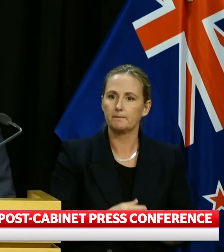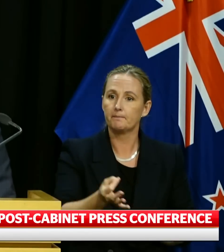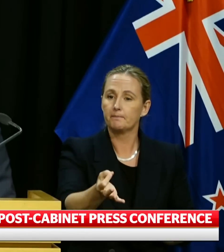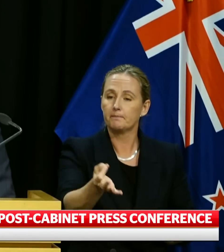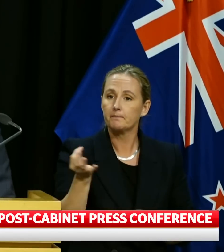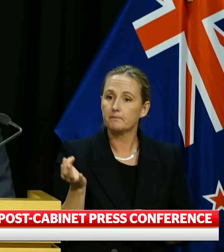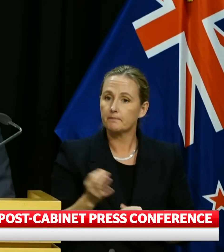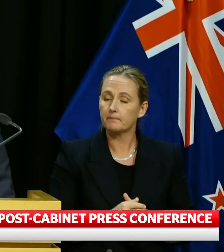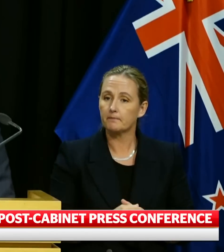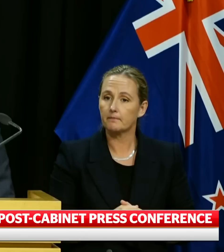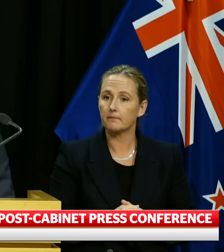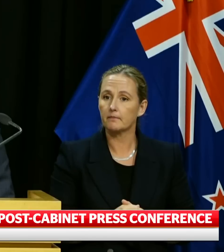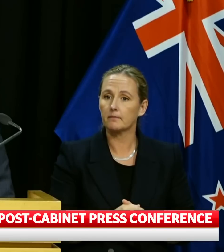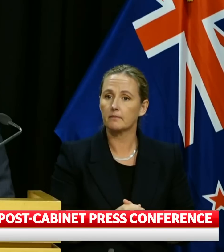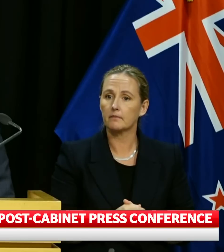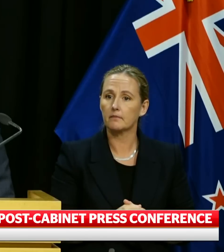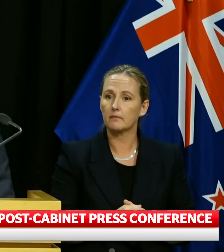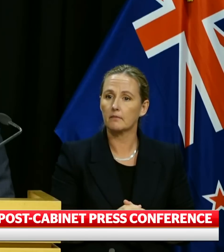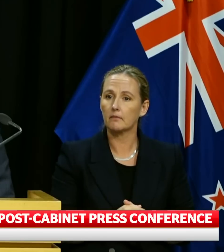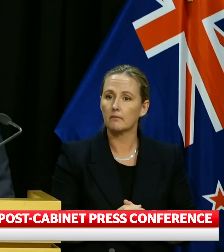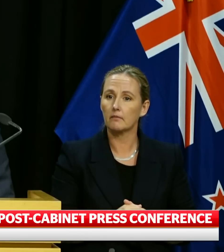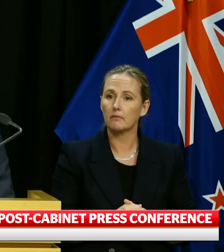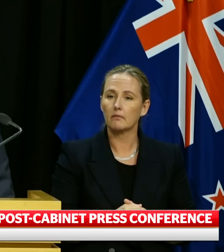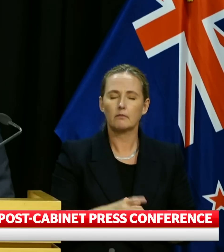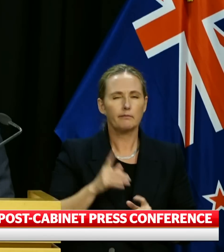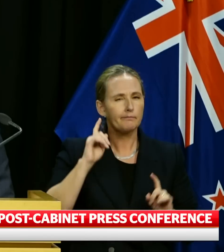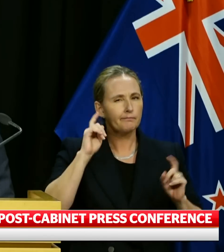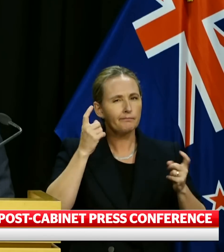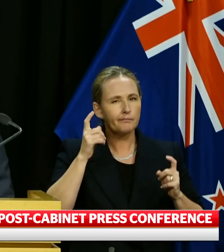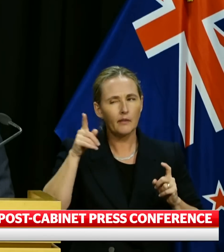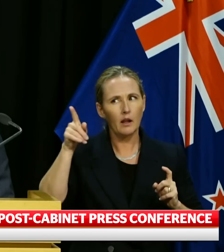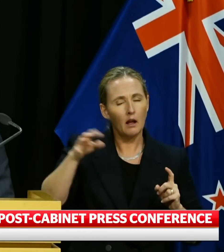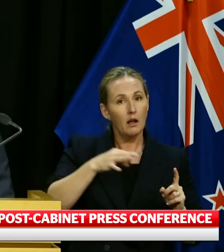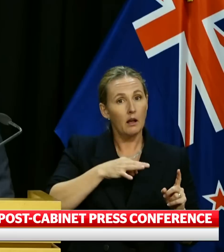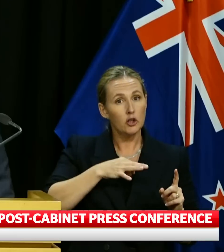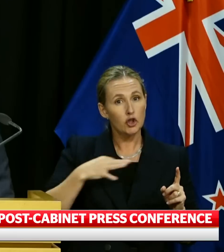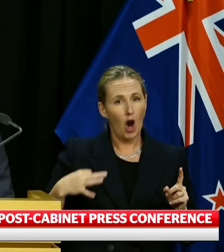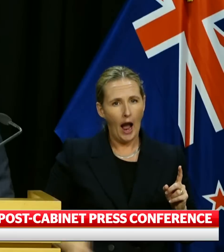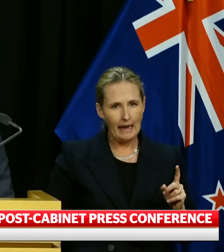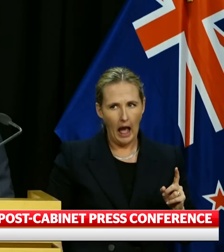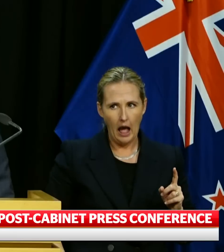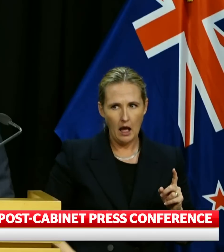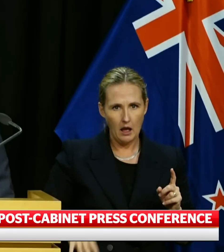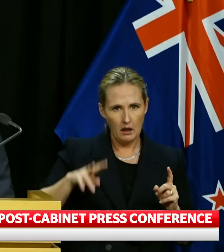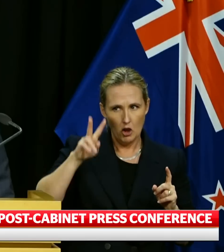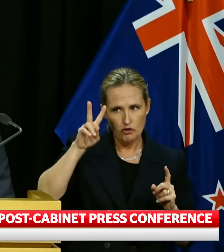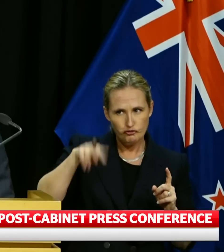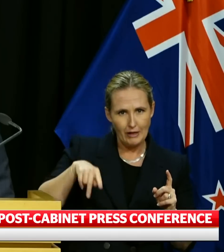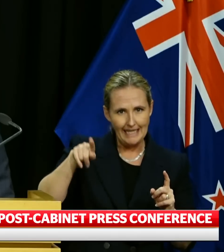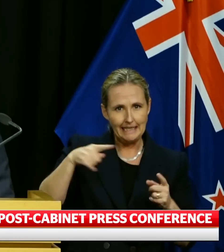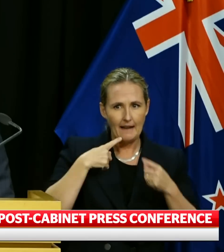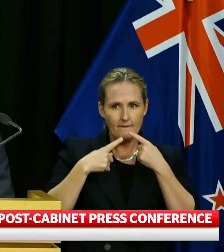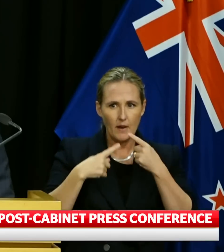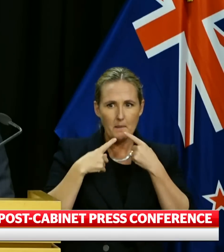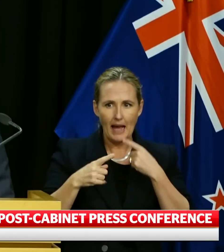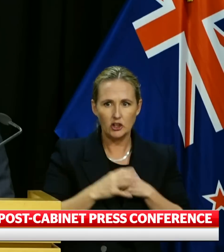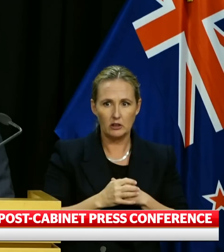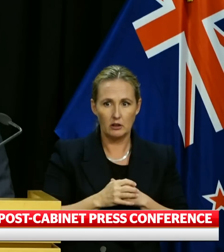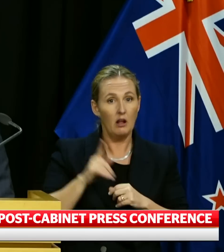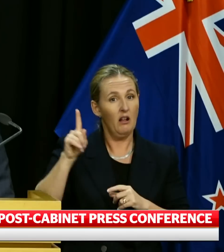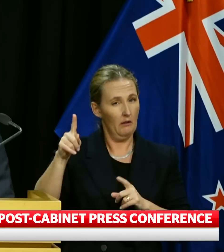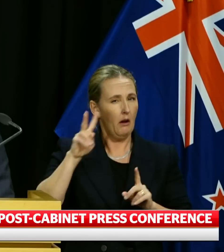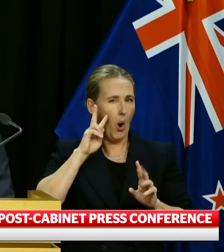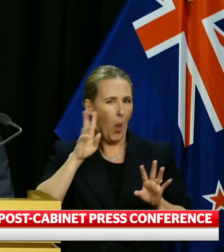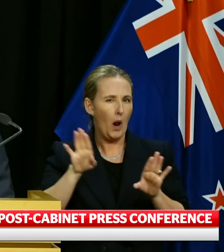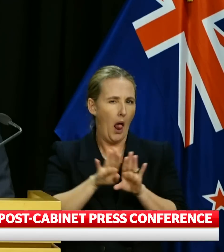concern in the readouts or anything coming back from China? I mean, it was a pretty positive response based on their statements, but